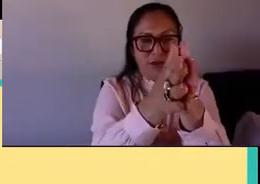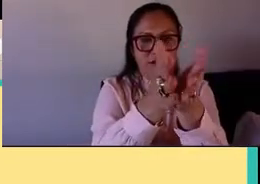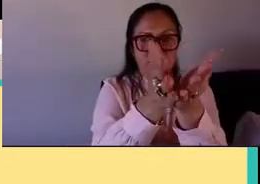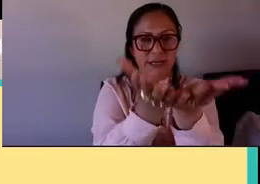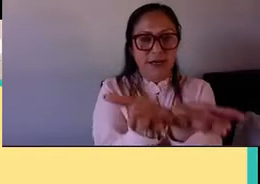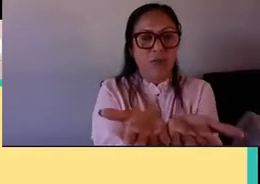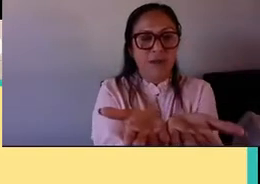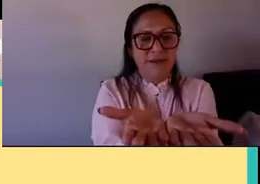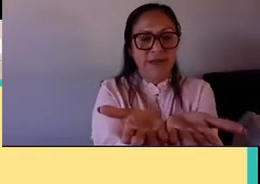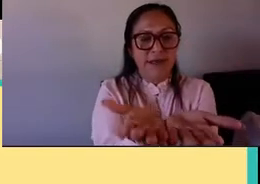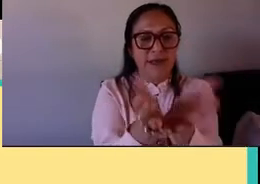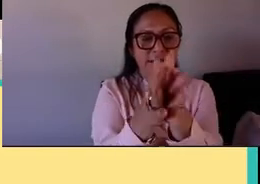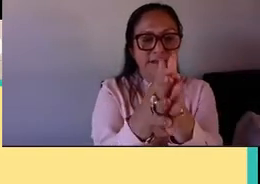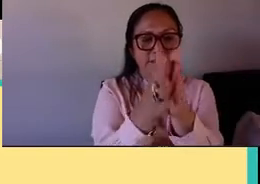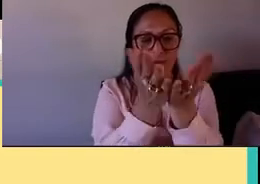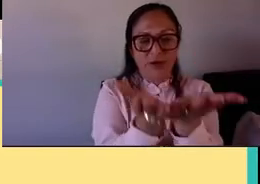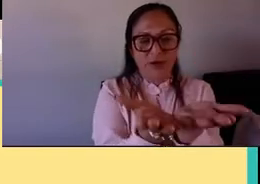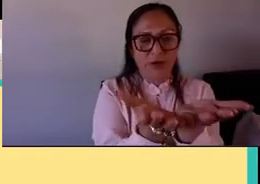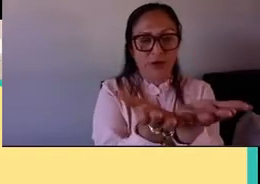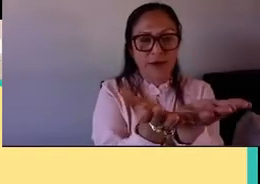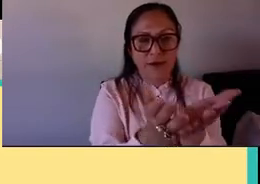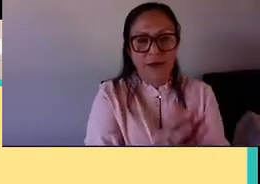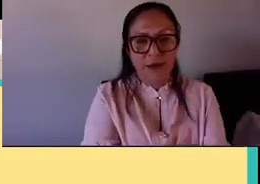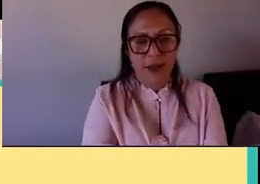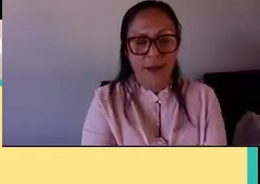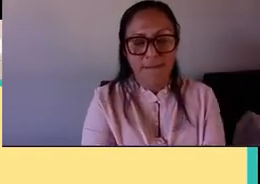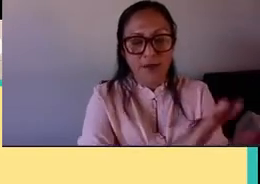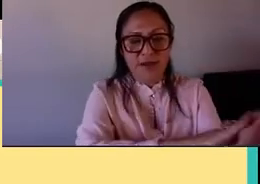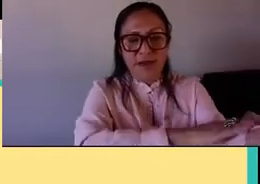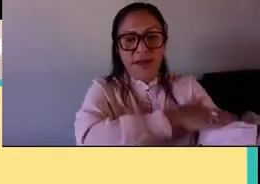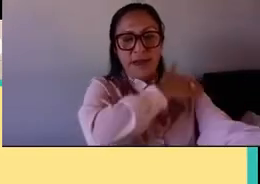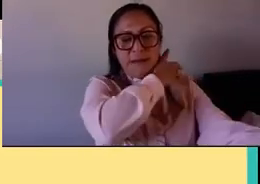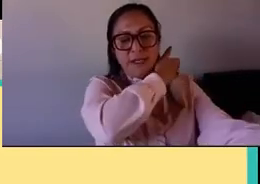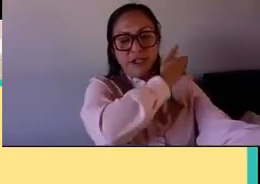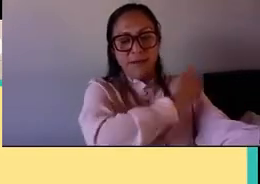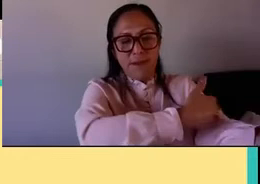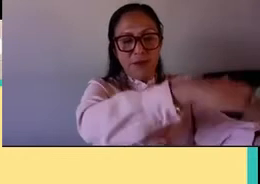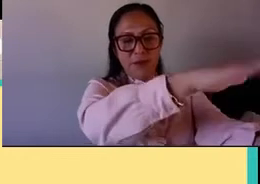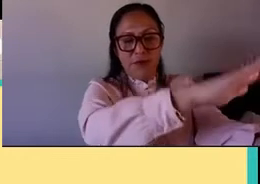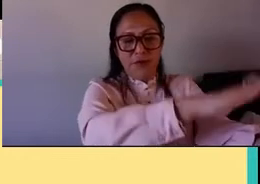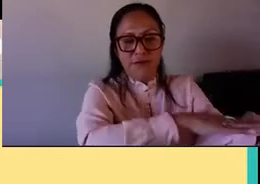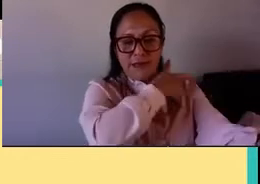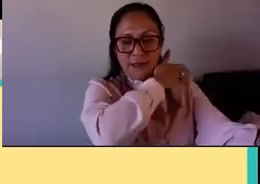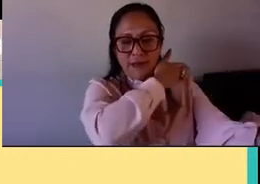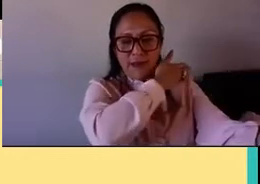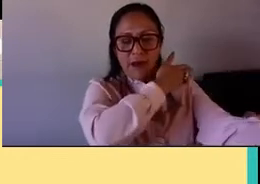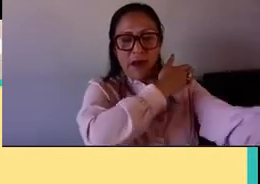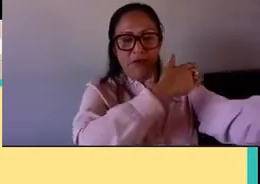is closed and it opens like that. This is book or story. Music, like I mentioned,